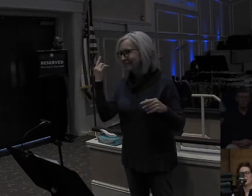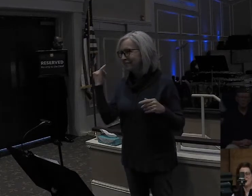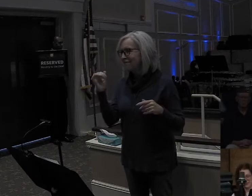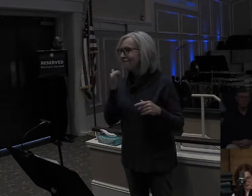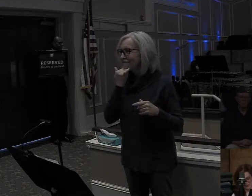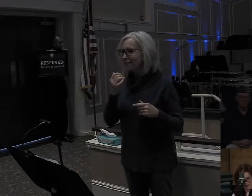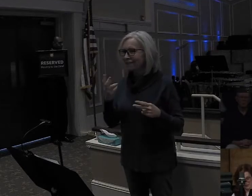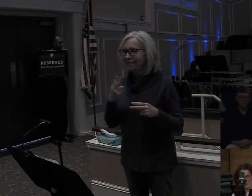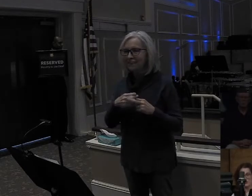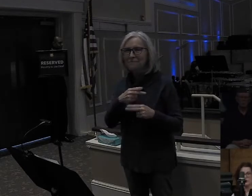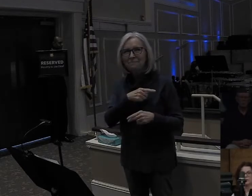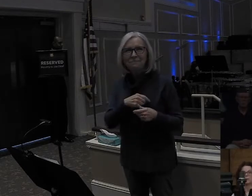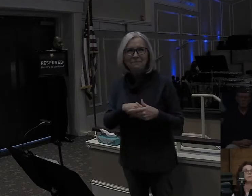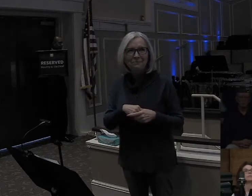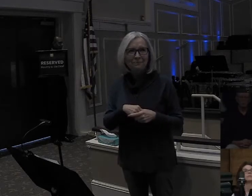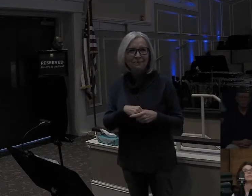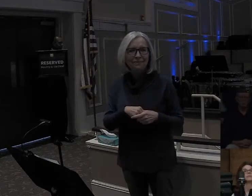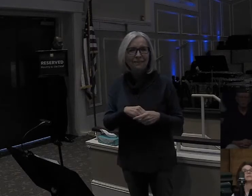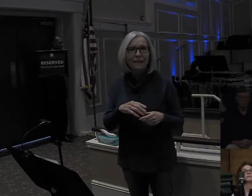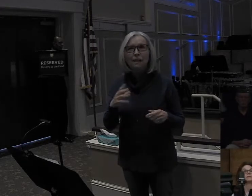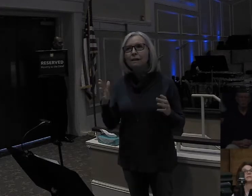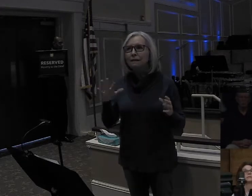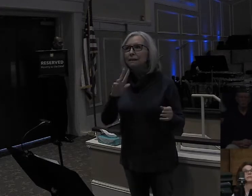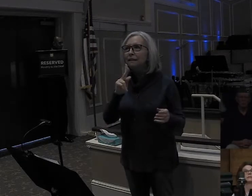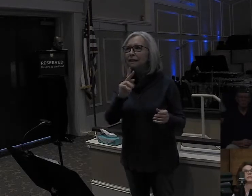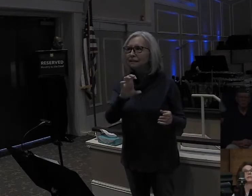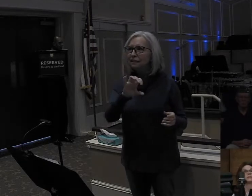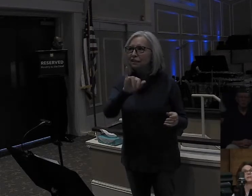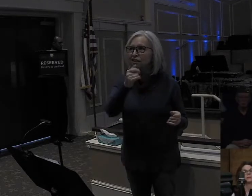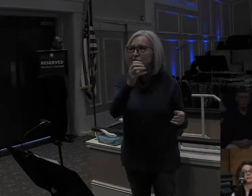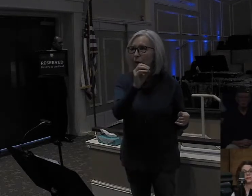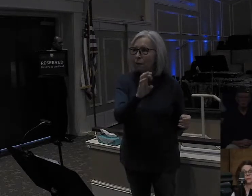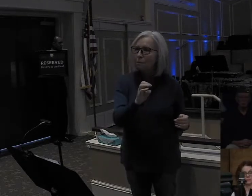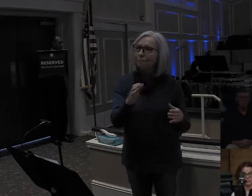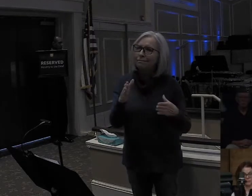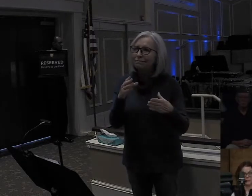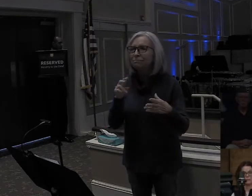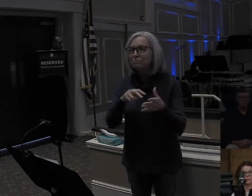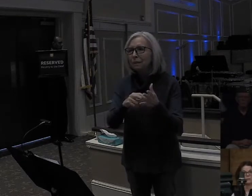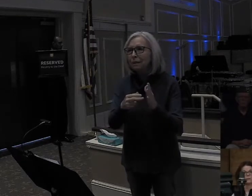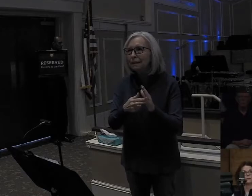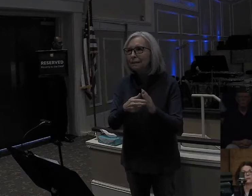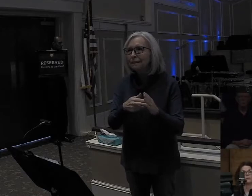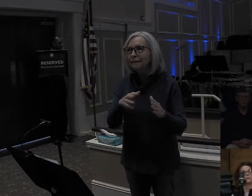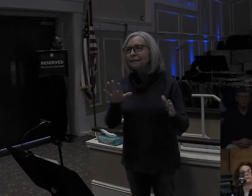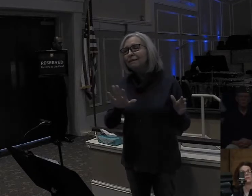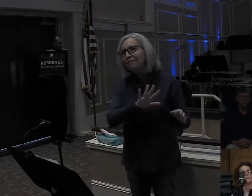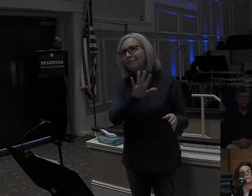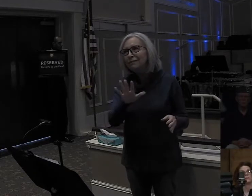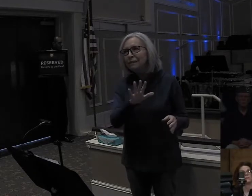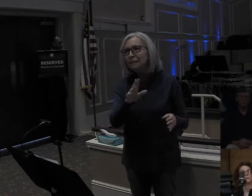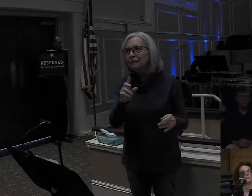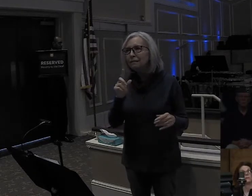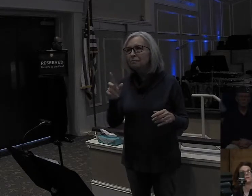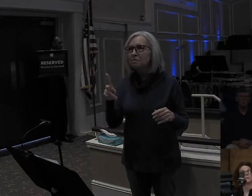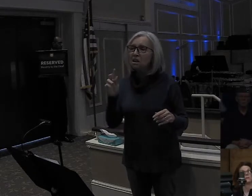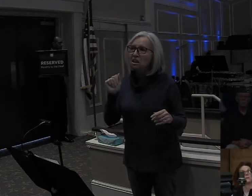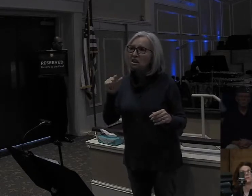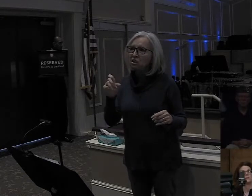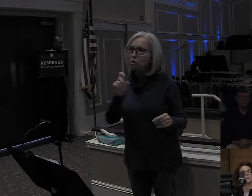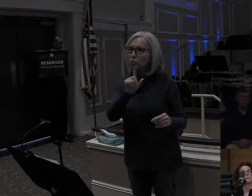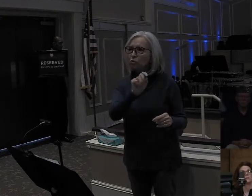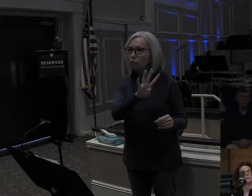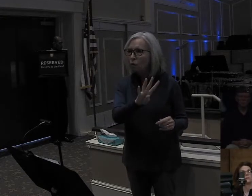But Casey Joe is 24, 25. He probably has minimal church background, if anything. He's probably